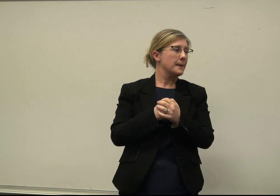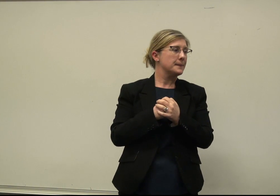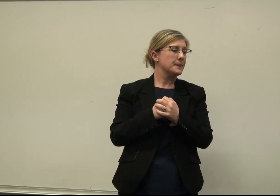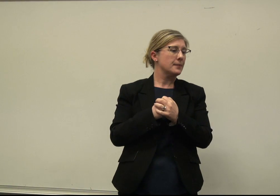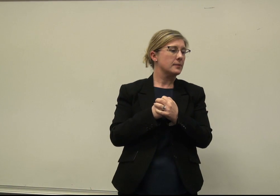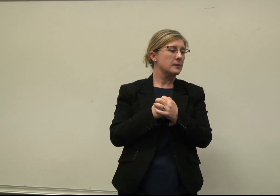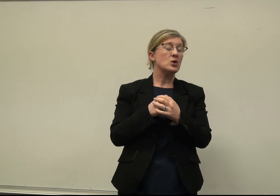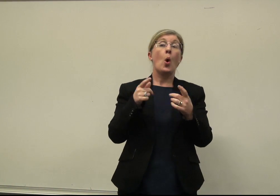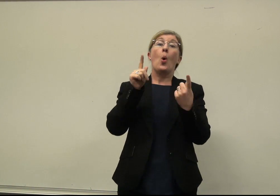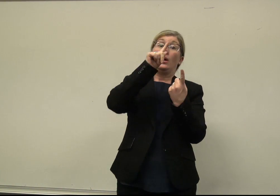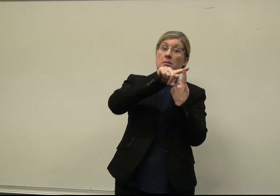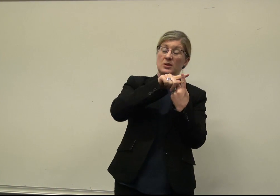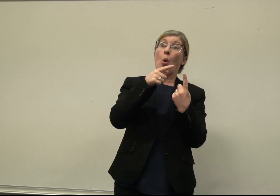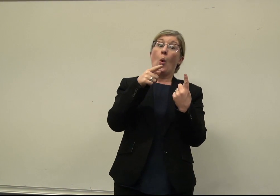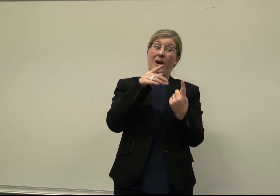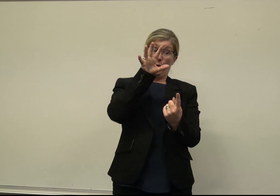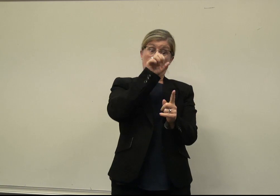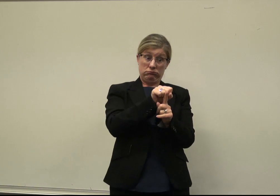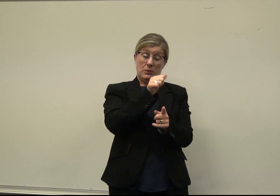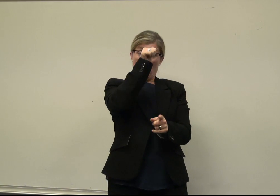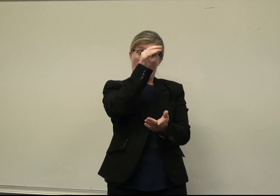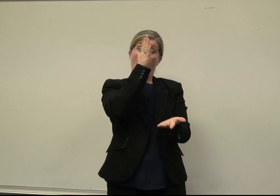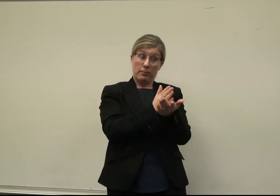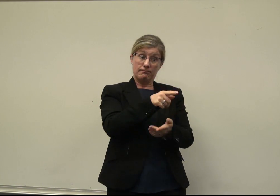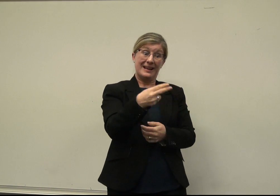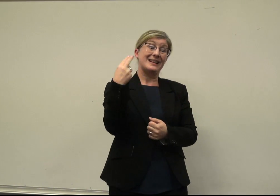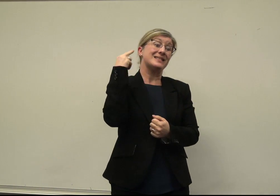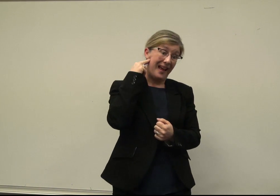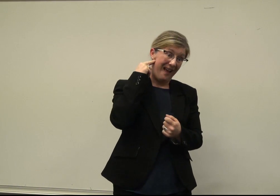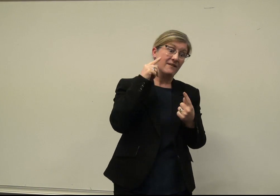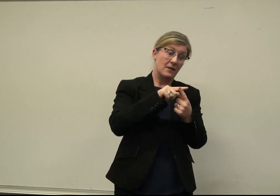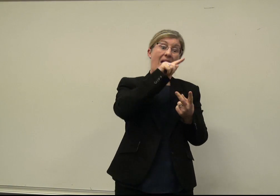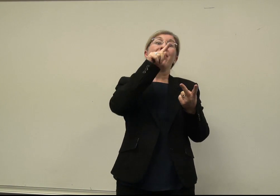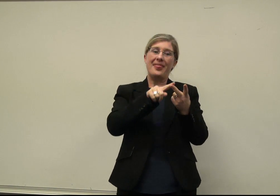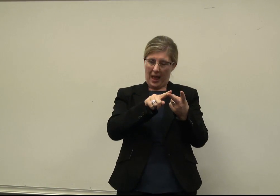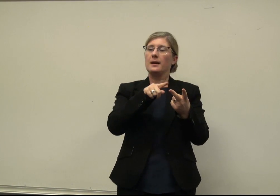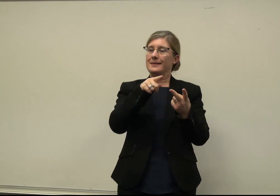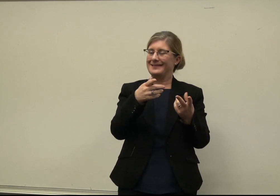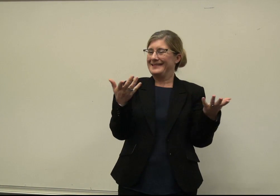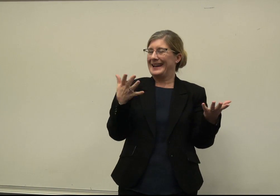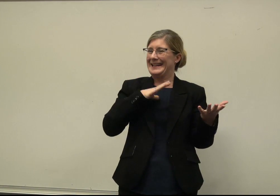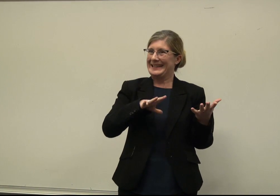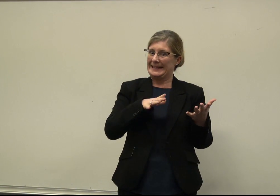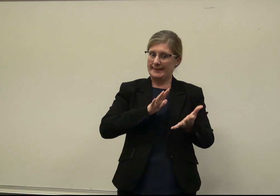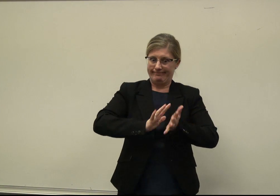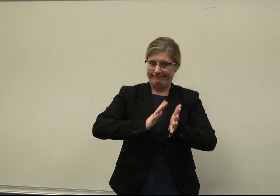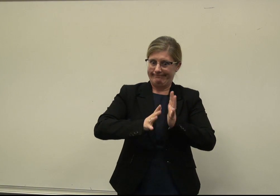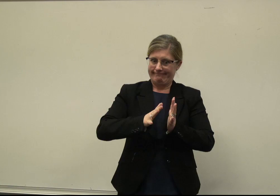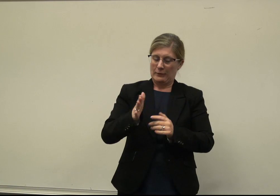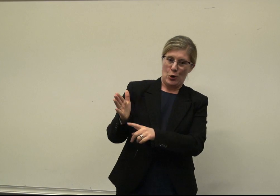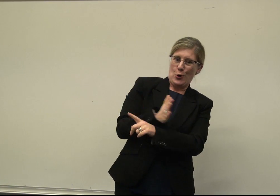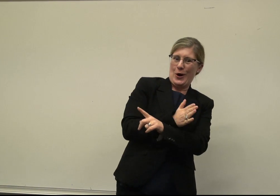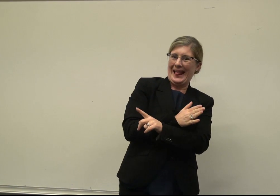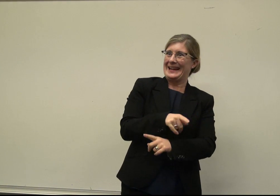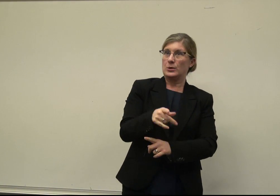is obviously a certainty that a child is deaf, then, you know, early introduction of sign language is very